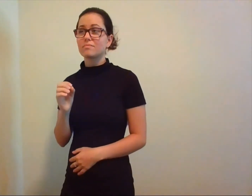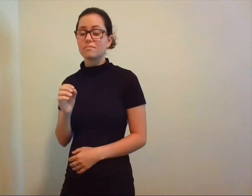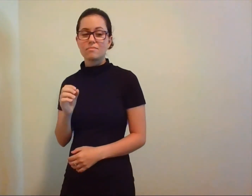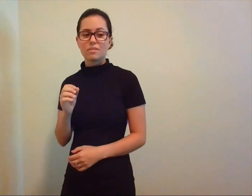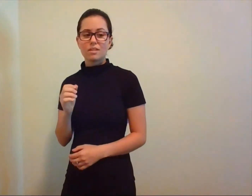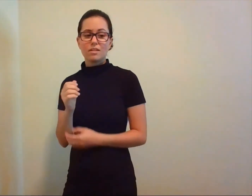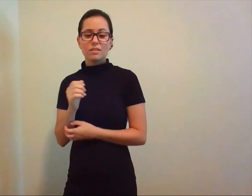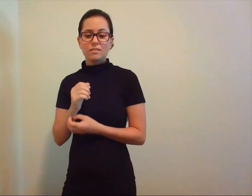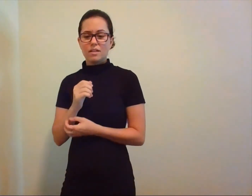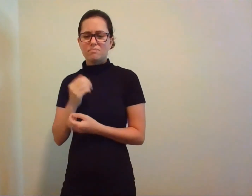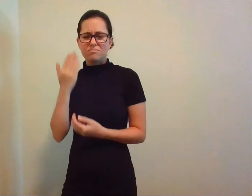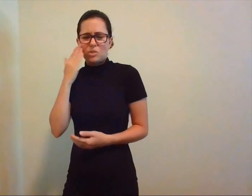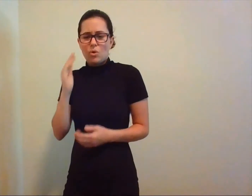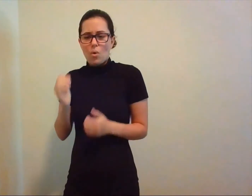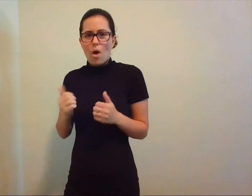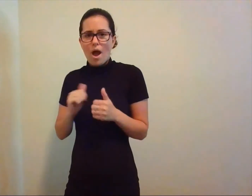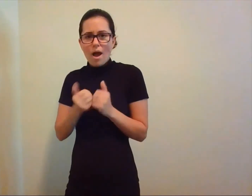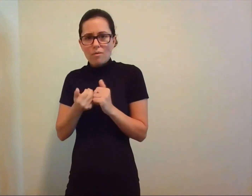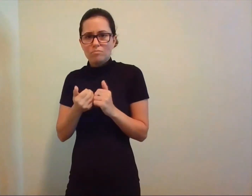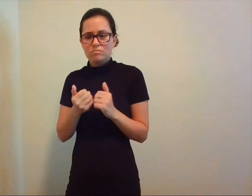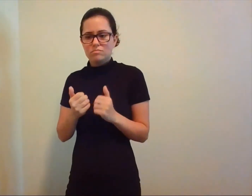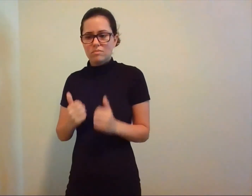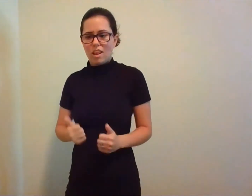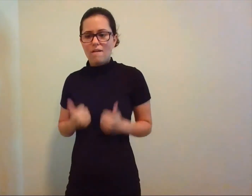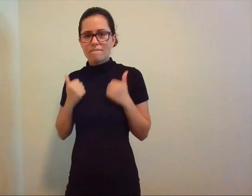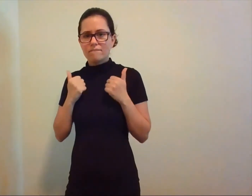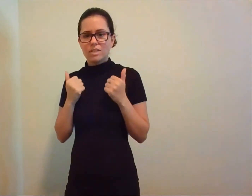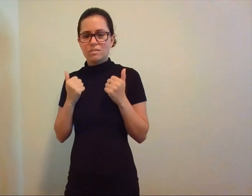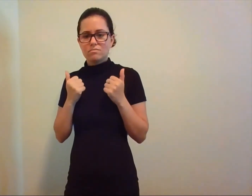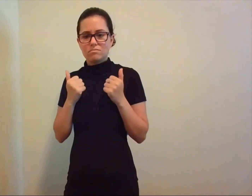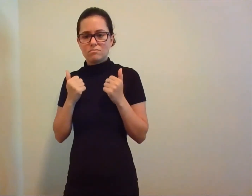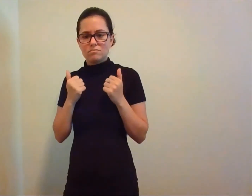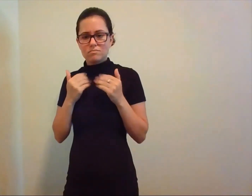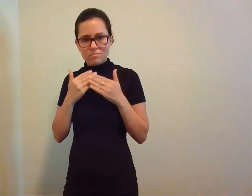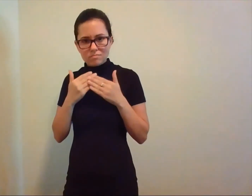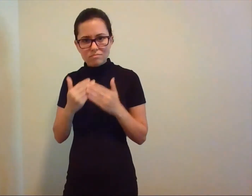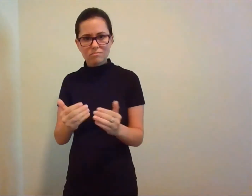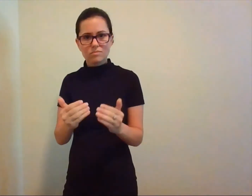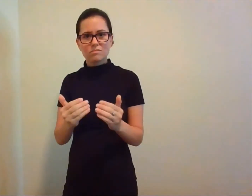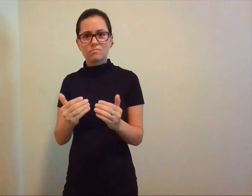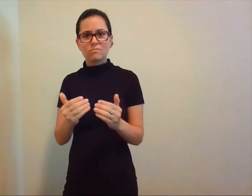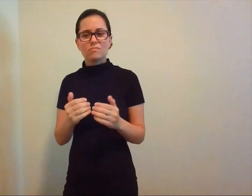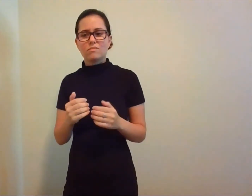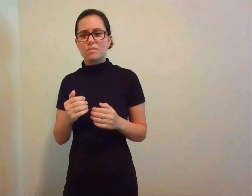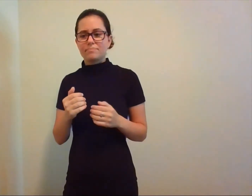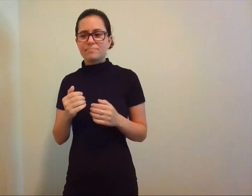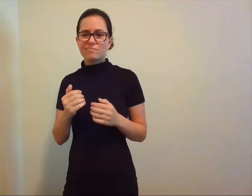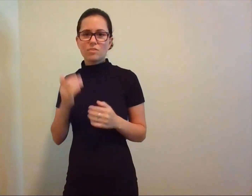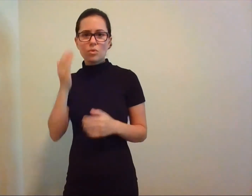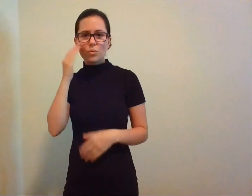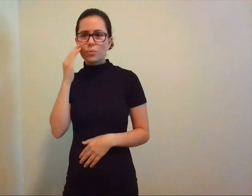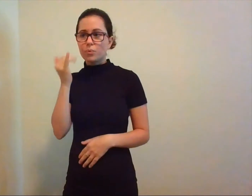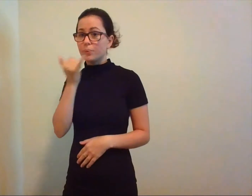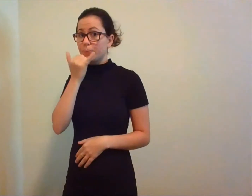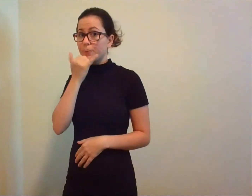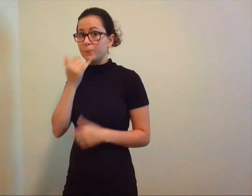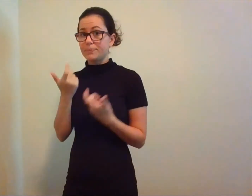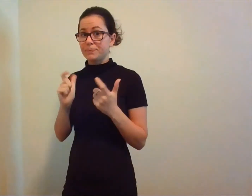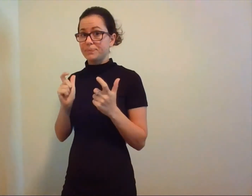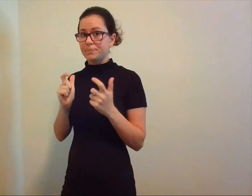about that. But we'll move on from Michael Richards. You didn't find a place at the pool. You saw him when you checked in. I saw him when I